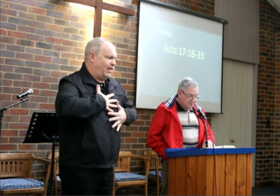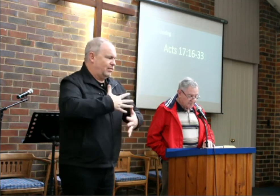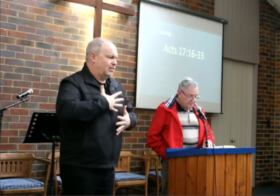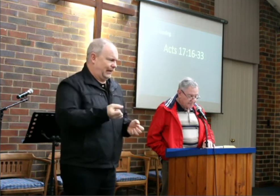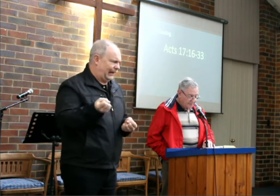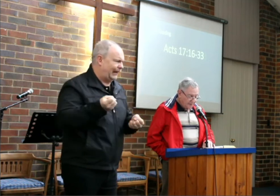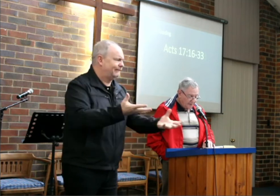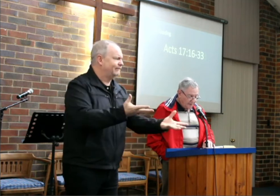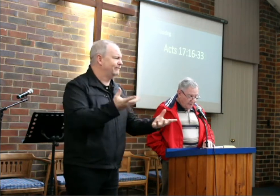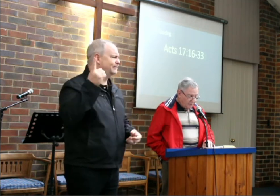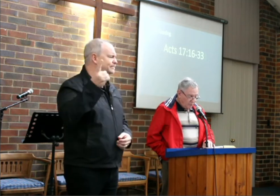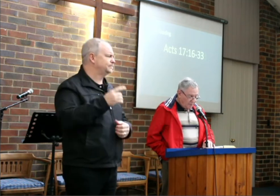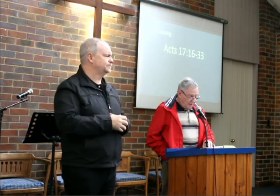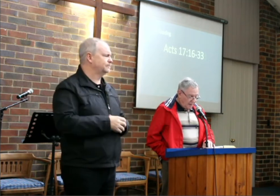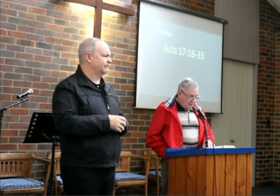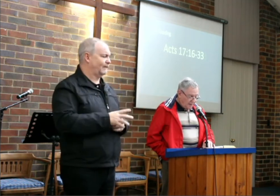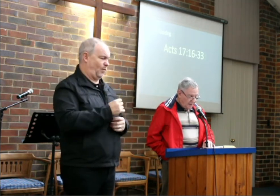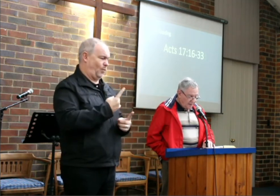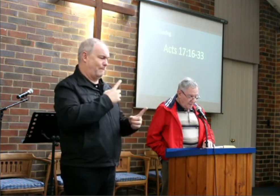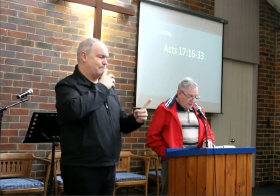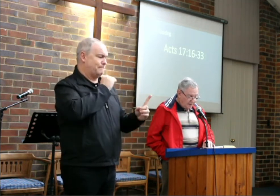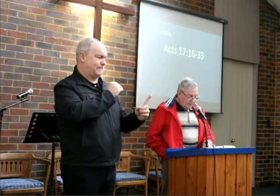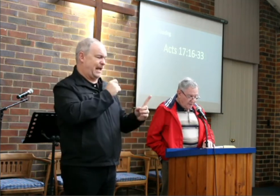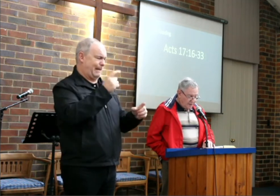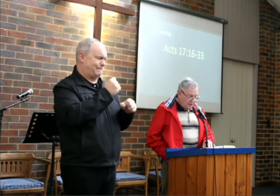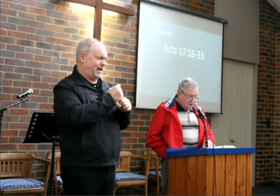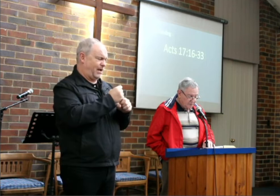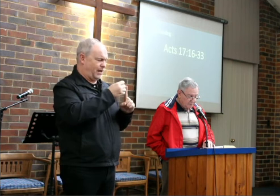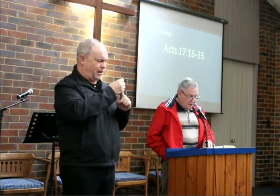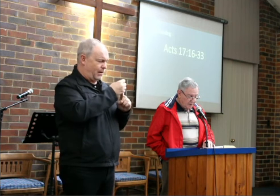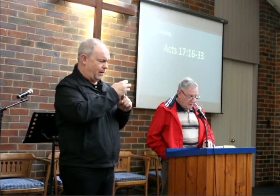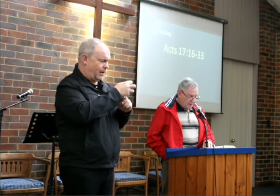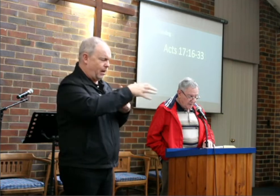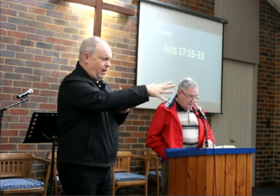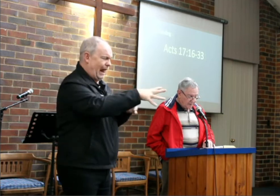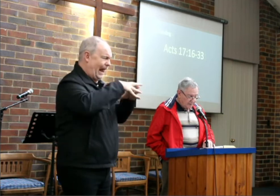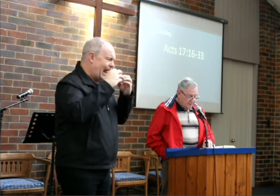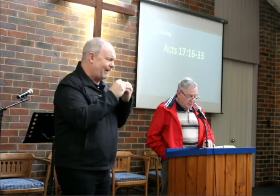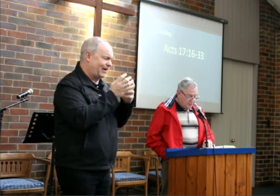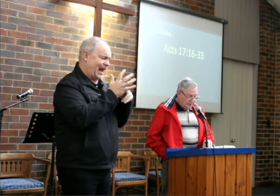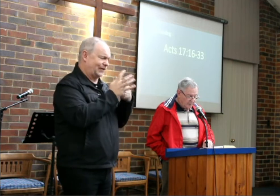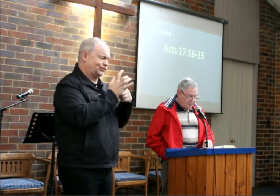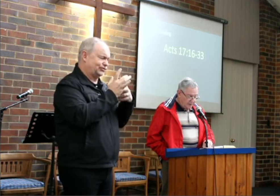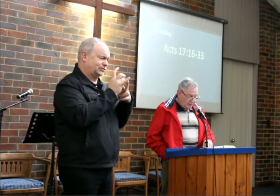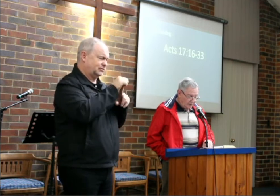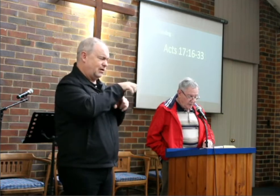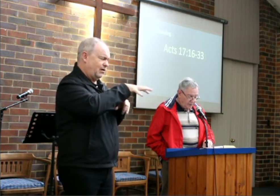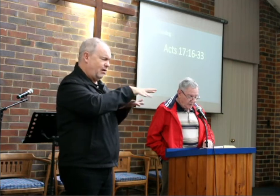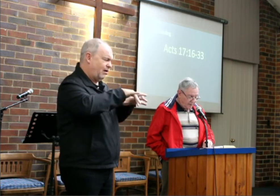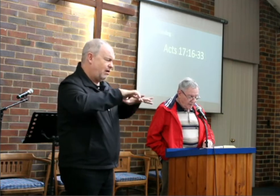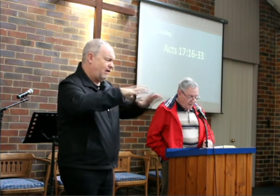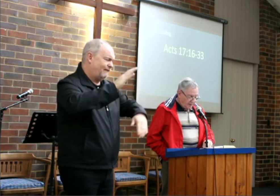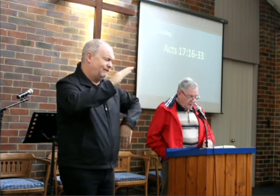else. From one man he made every nation of men, that they should inhabit the whole